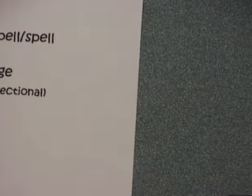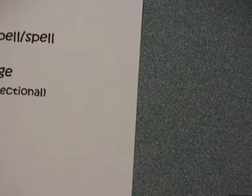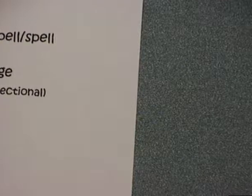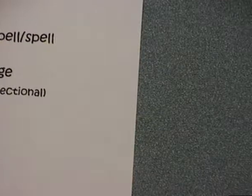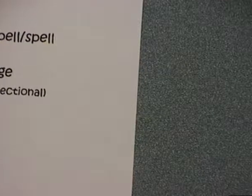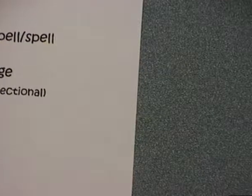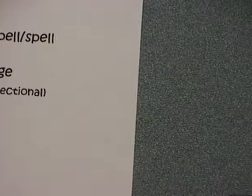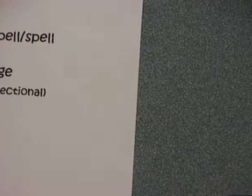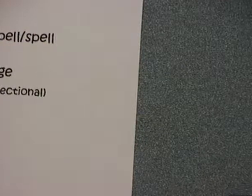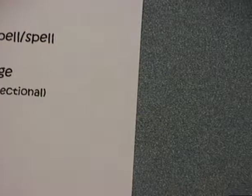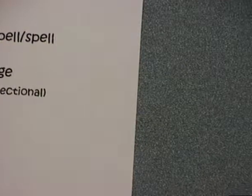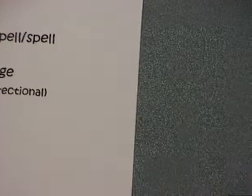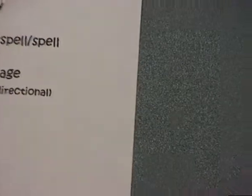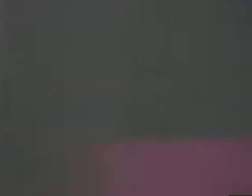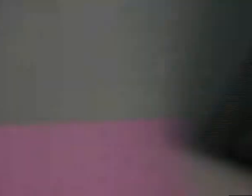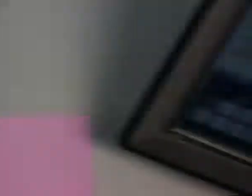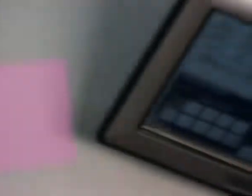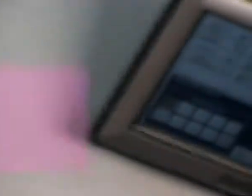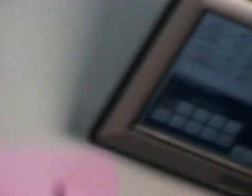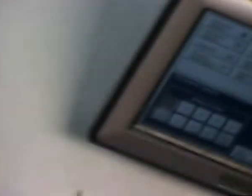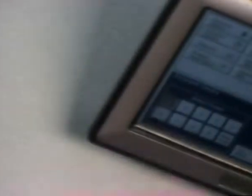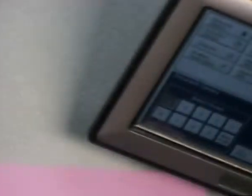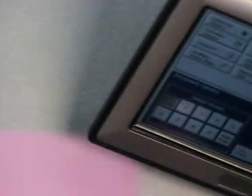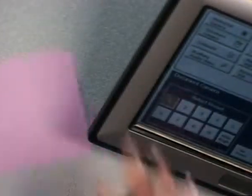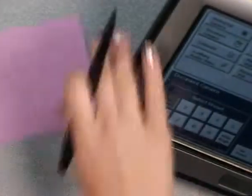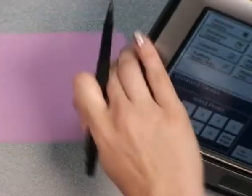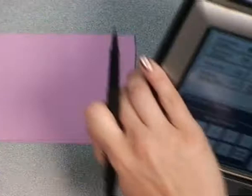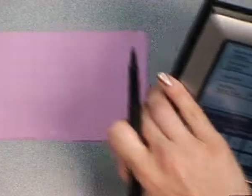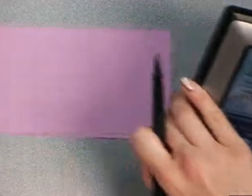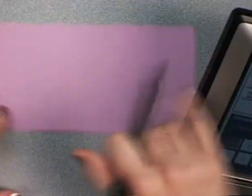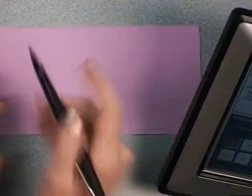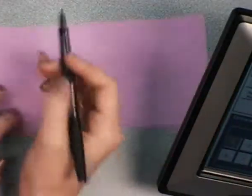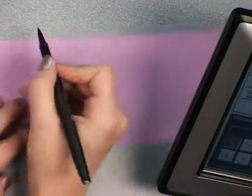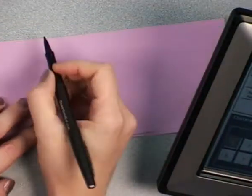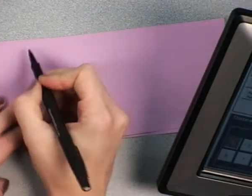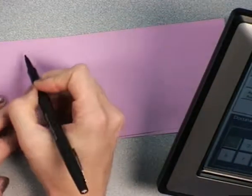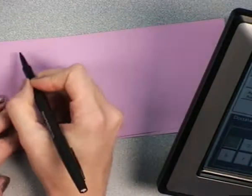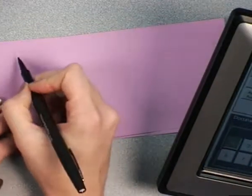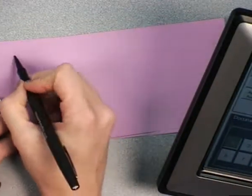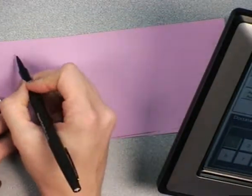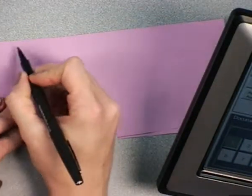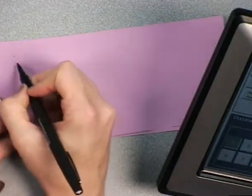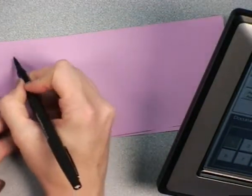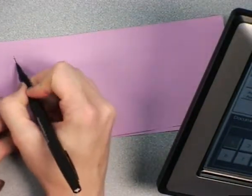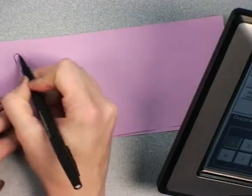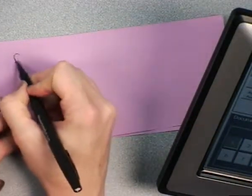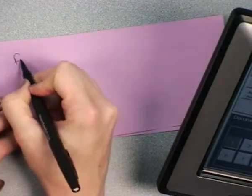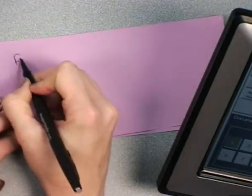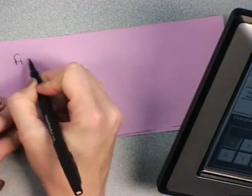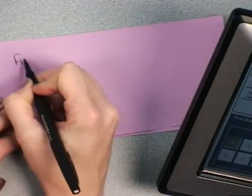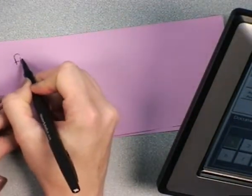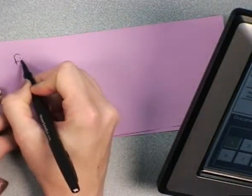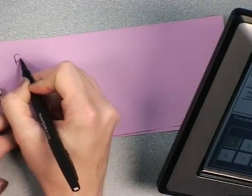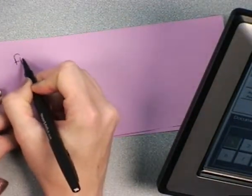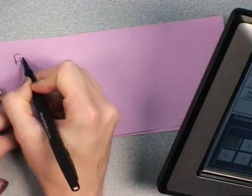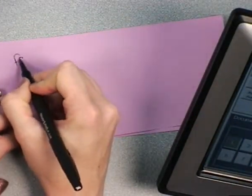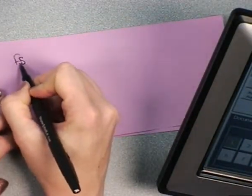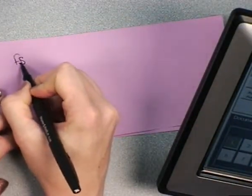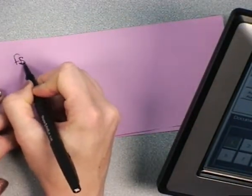that, oh my gosh, where am I at? Here we go. Are words that were fingerspelled. I'm going to